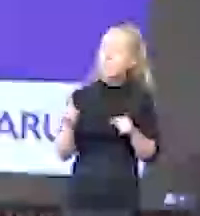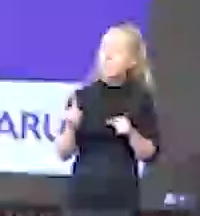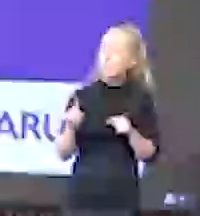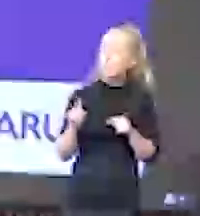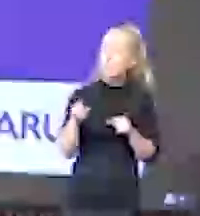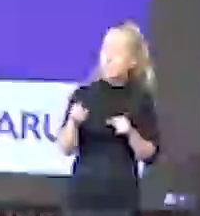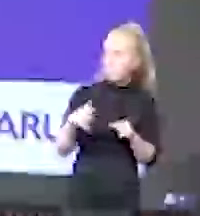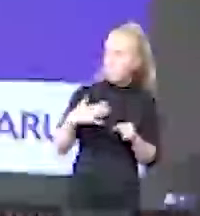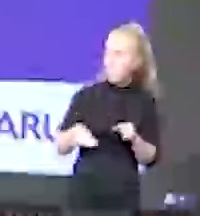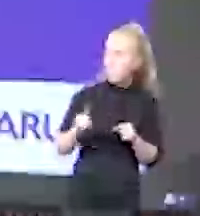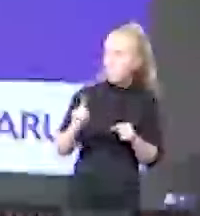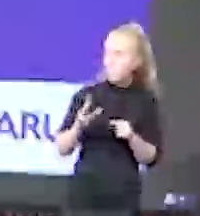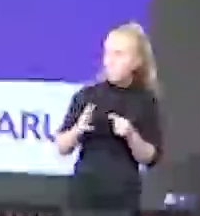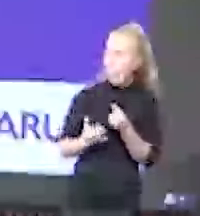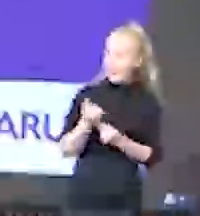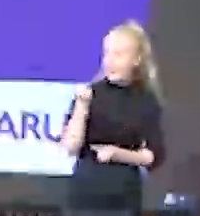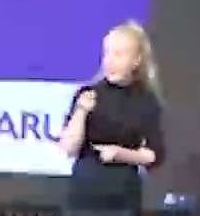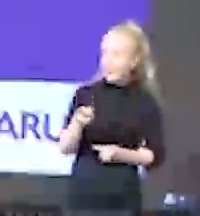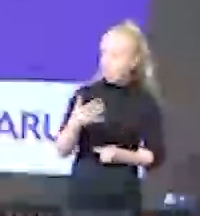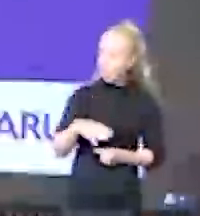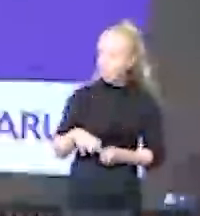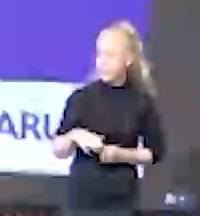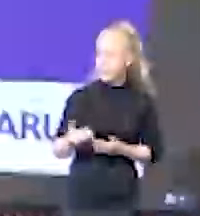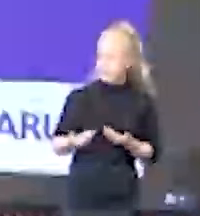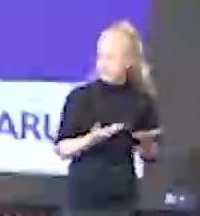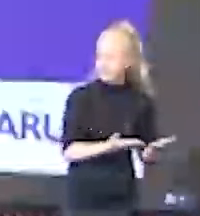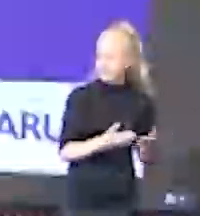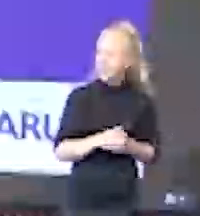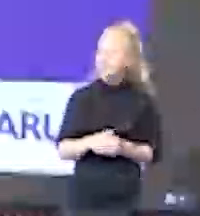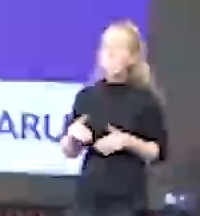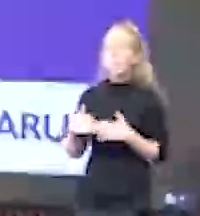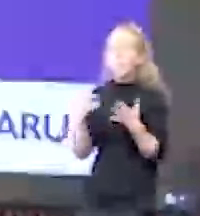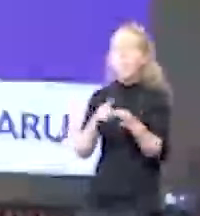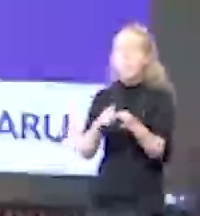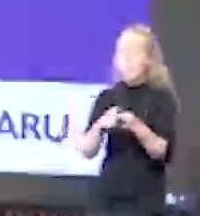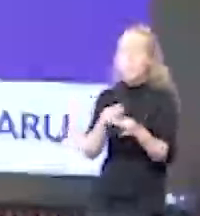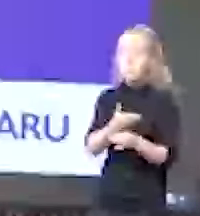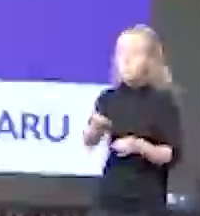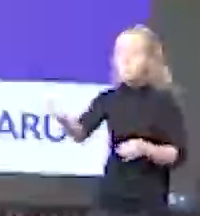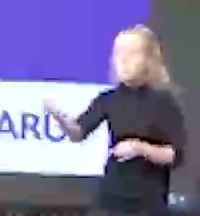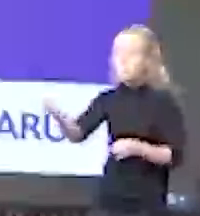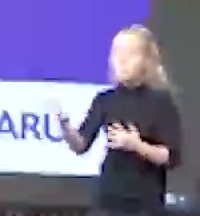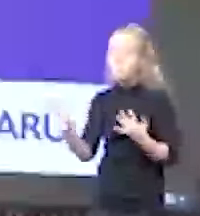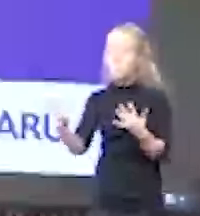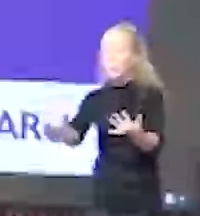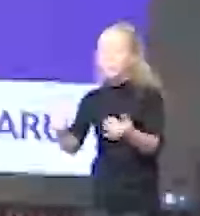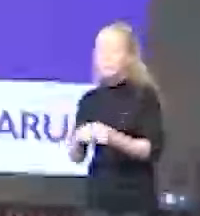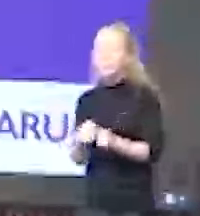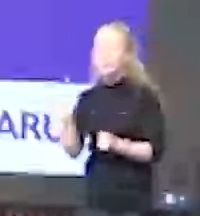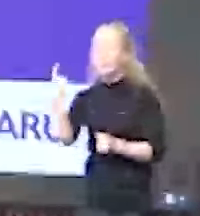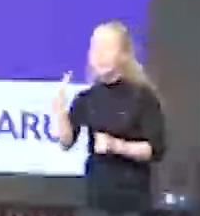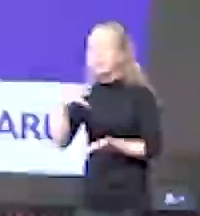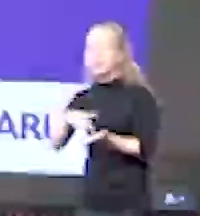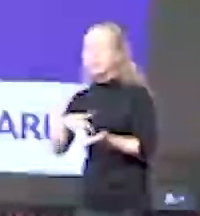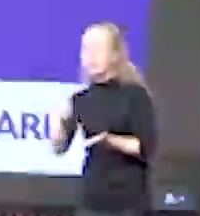in, worth its weight in gold. Now, do we have any questions from the audience? I haven't seen anyone waving at me. Oh, we have actually one down here in the